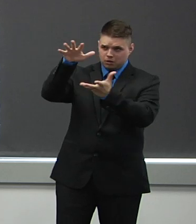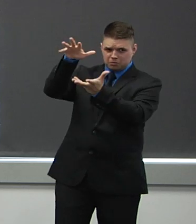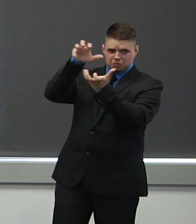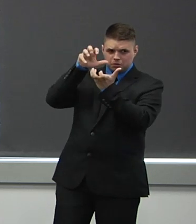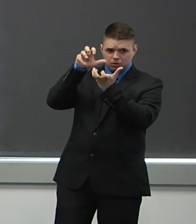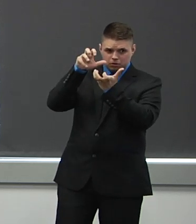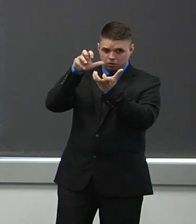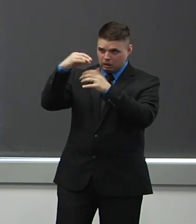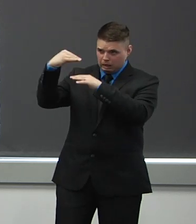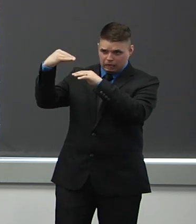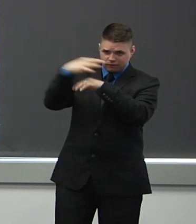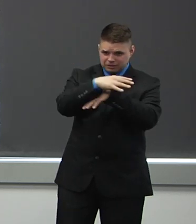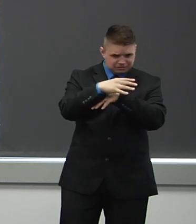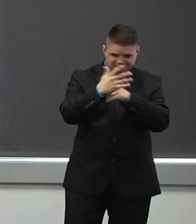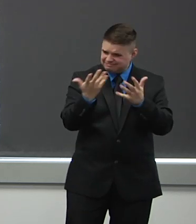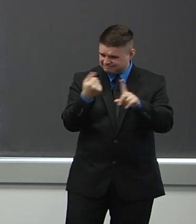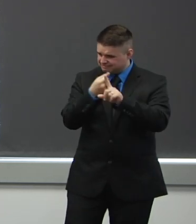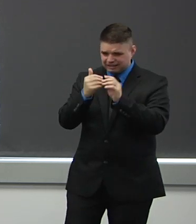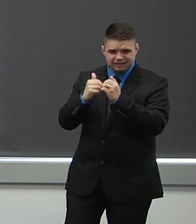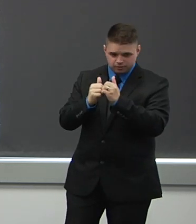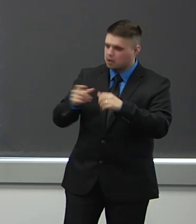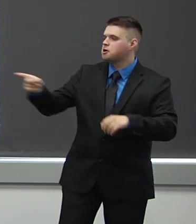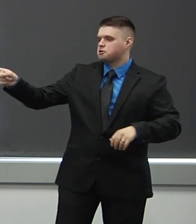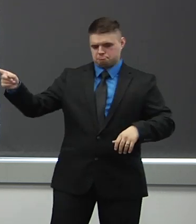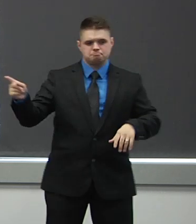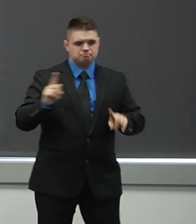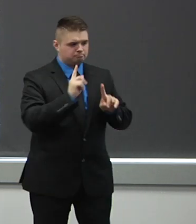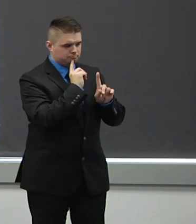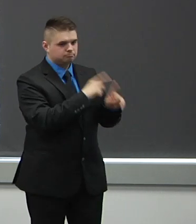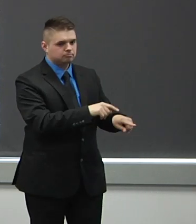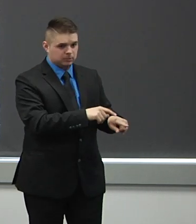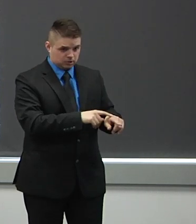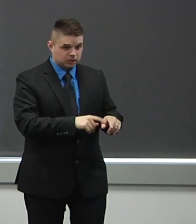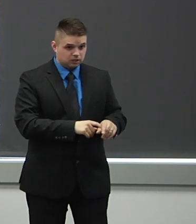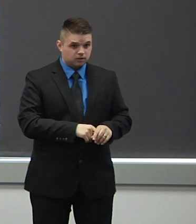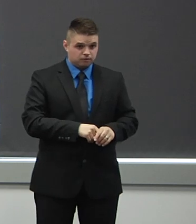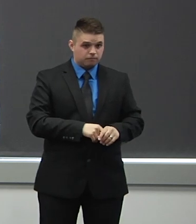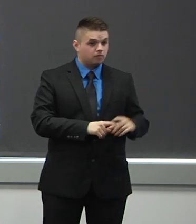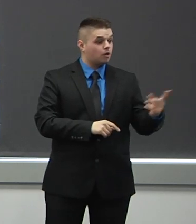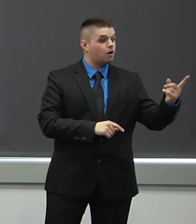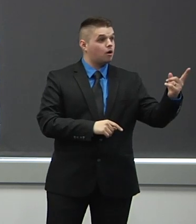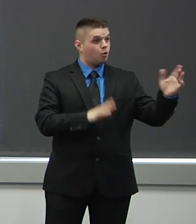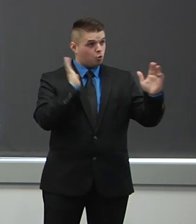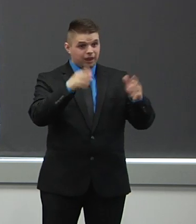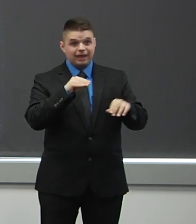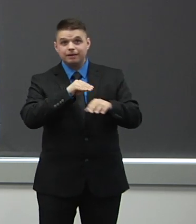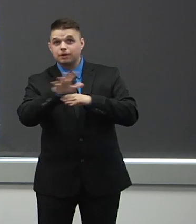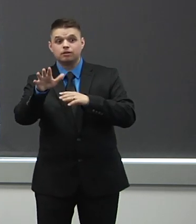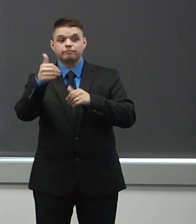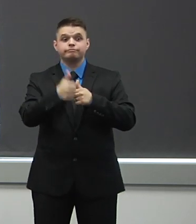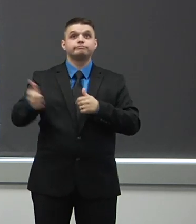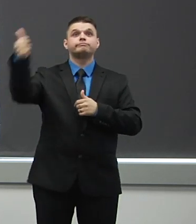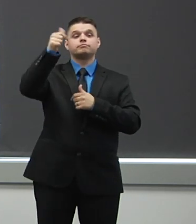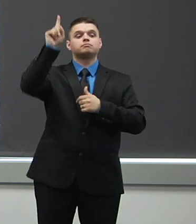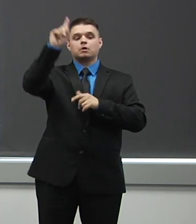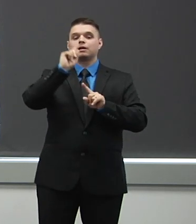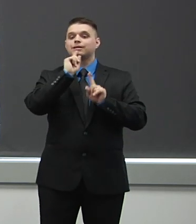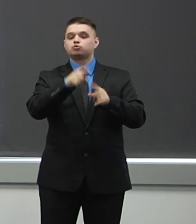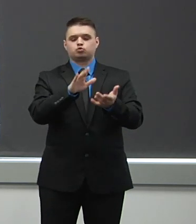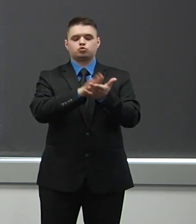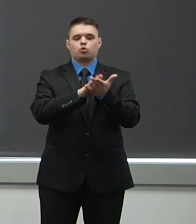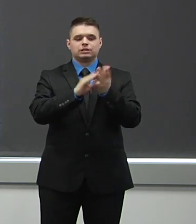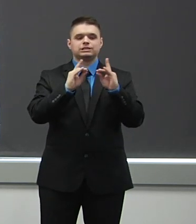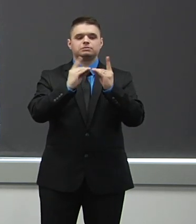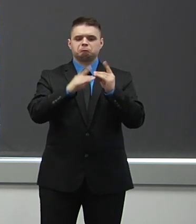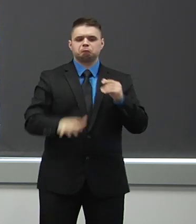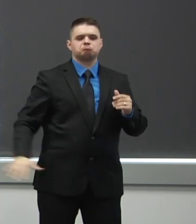Yeah. So this is a question about, does this impact what's required under the current executive order for our school districts? So this is